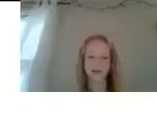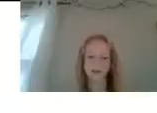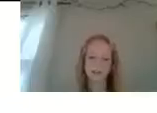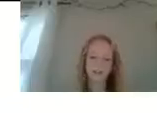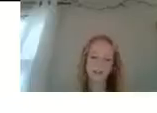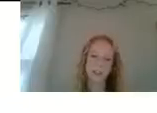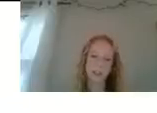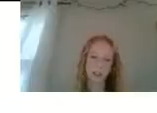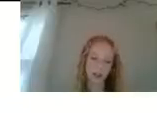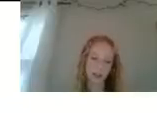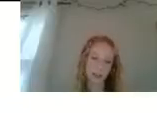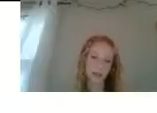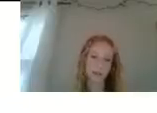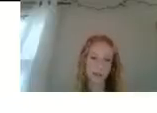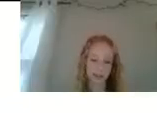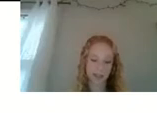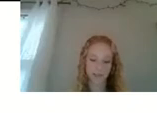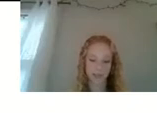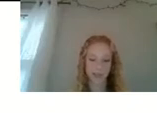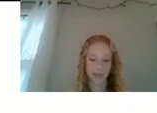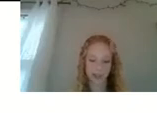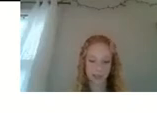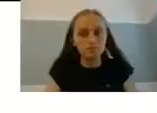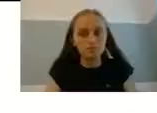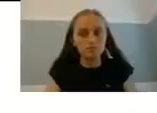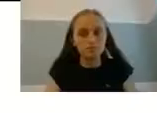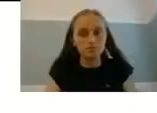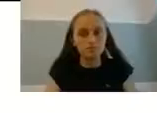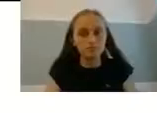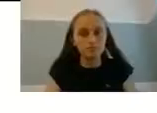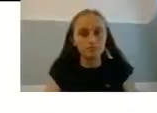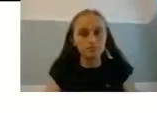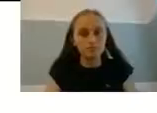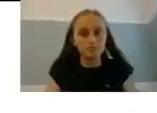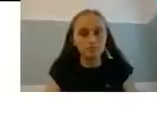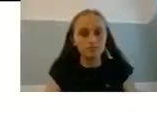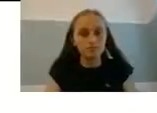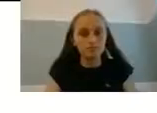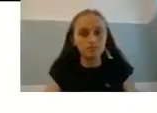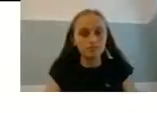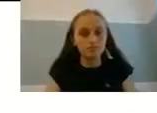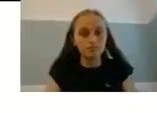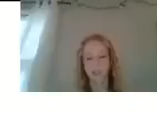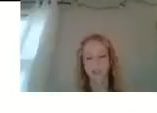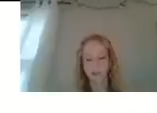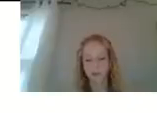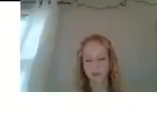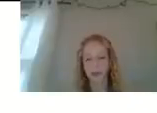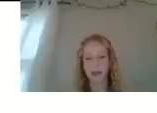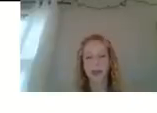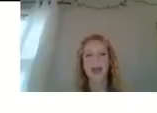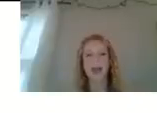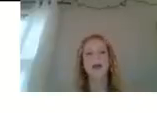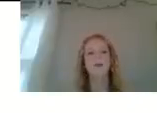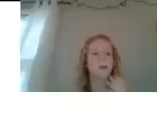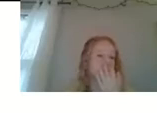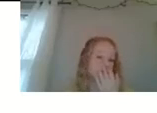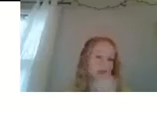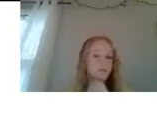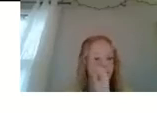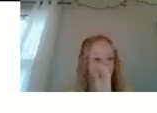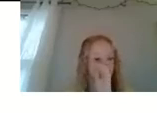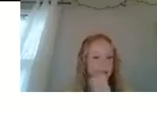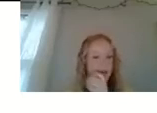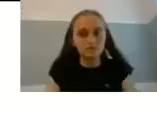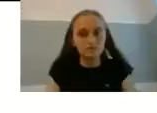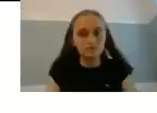is by first understanding the concept of big D versus little d both are methods of identification in the deaf community and many people